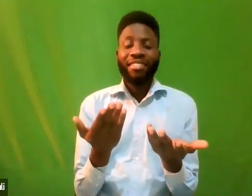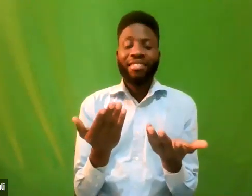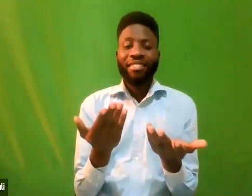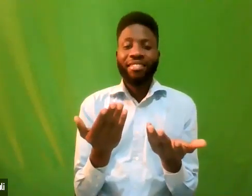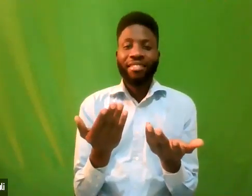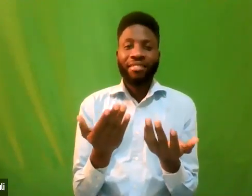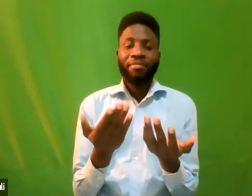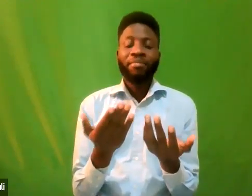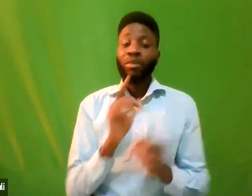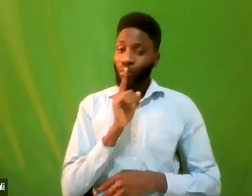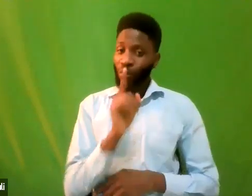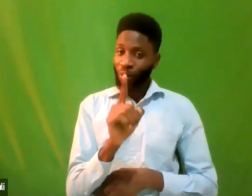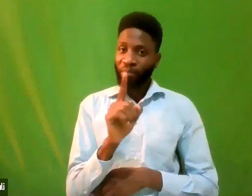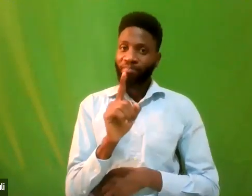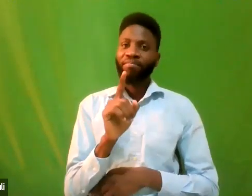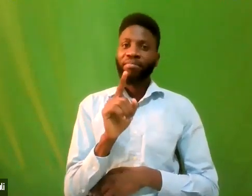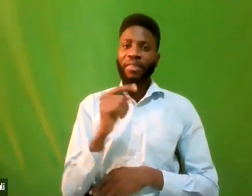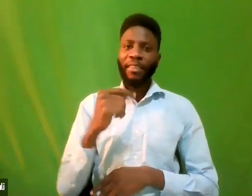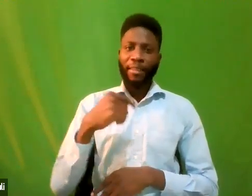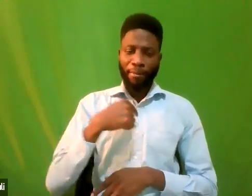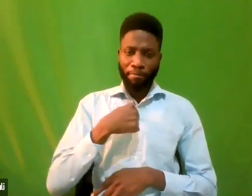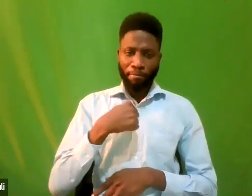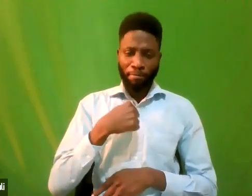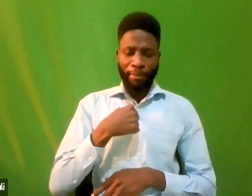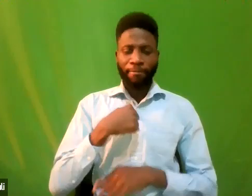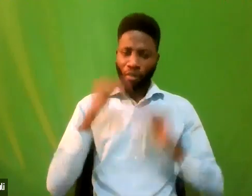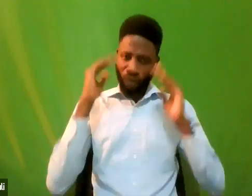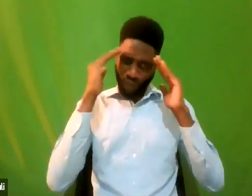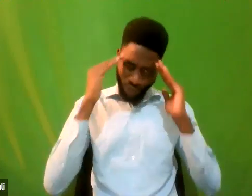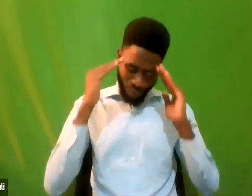So I listened, but it wasn't my focus. When I got there, I gave